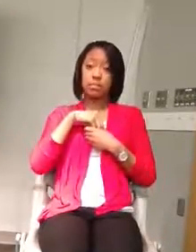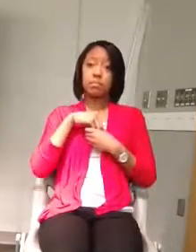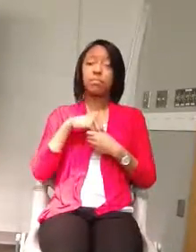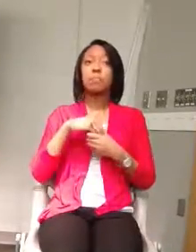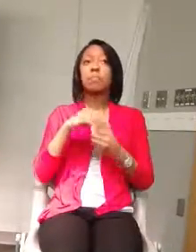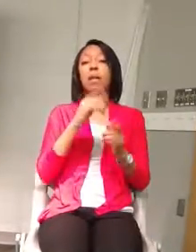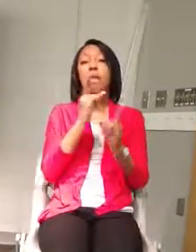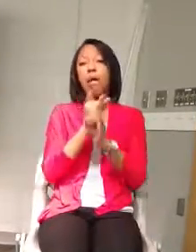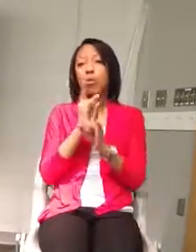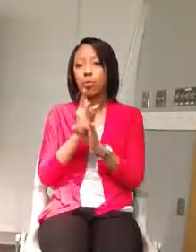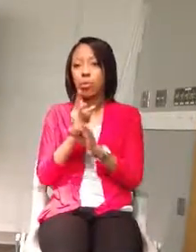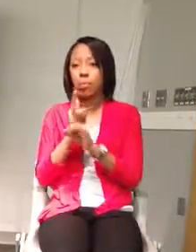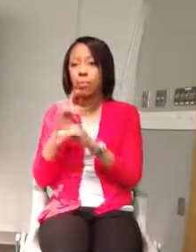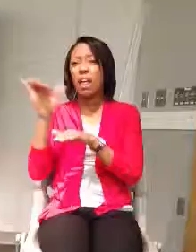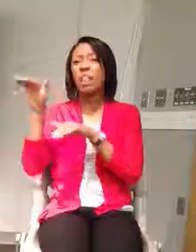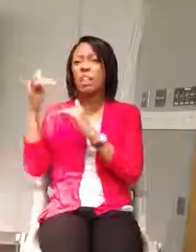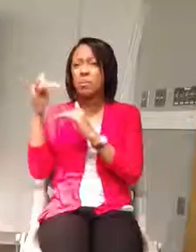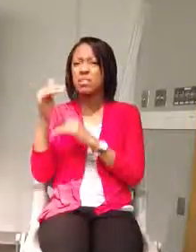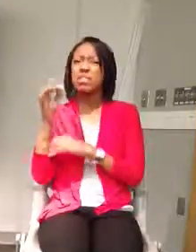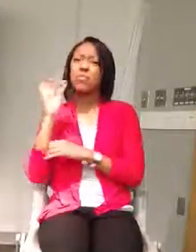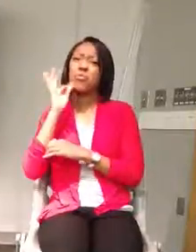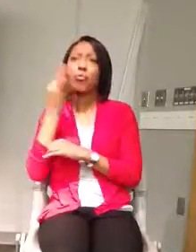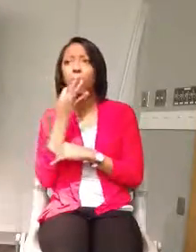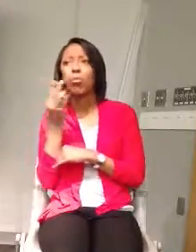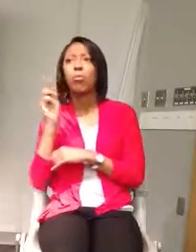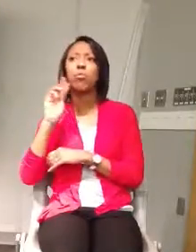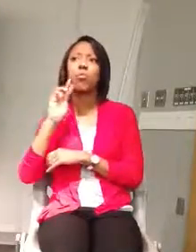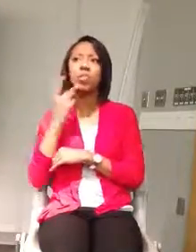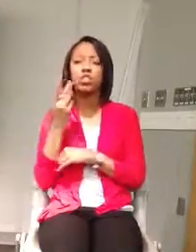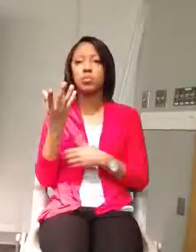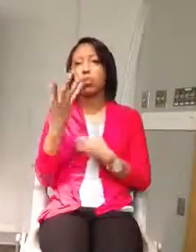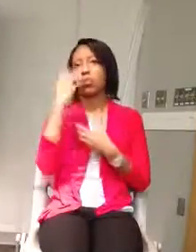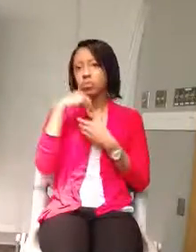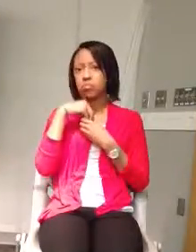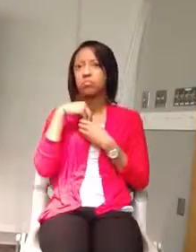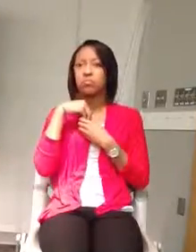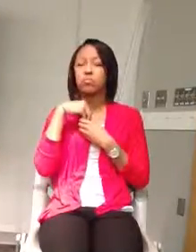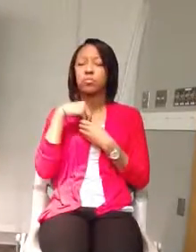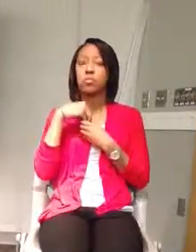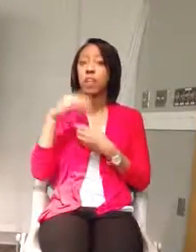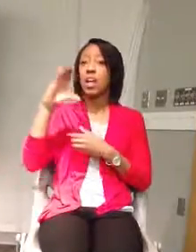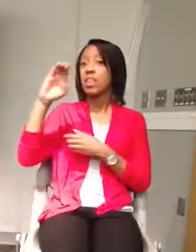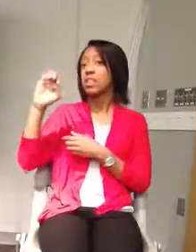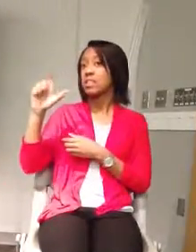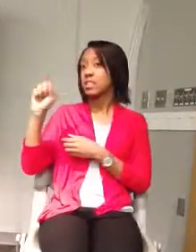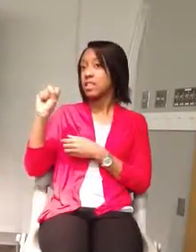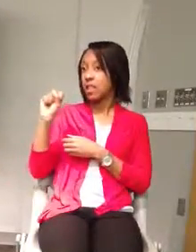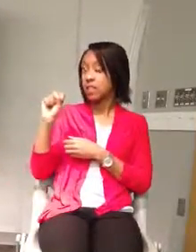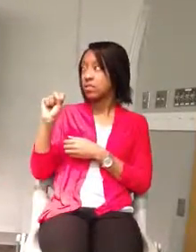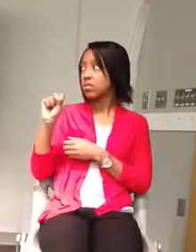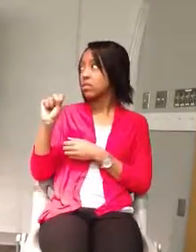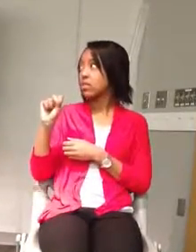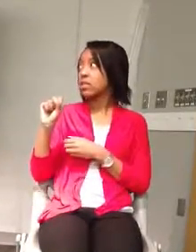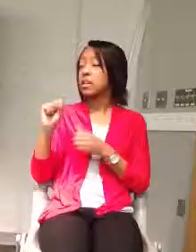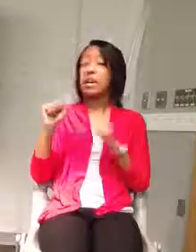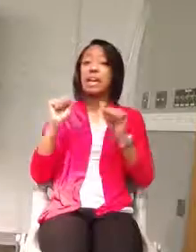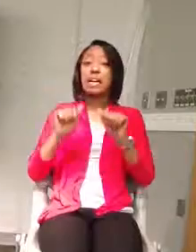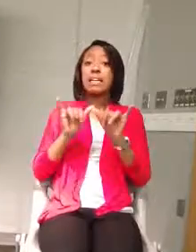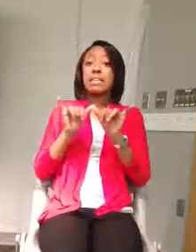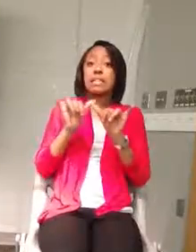fruit and vegetable consumption. These cells can remain dormant until they're promoted